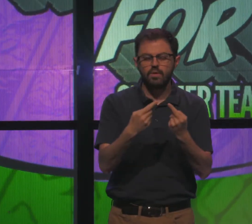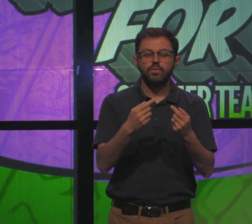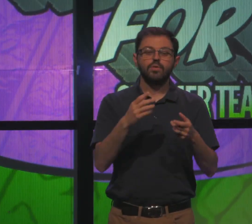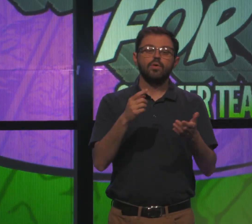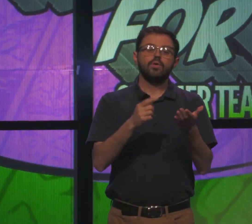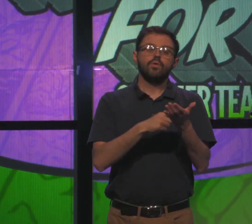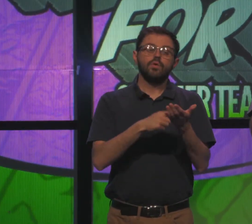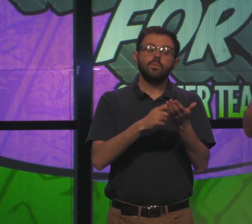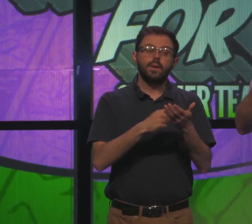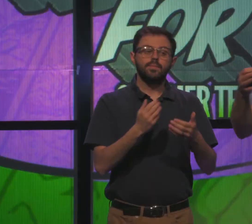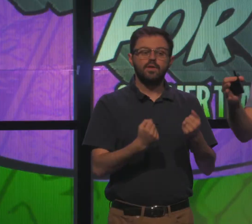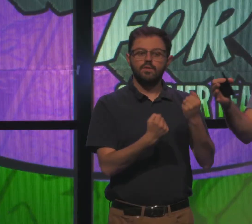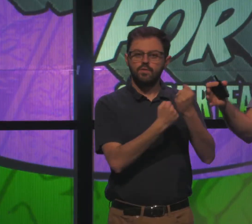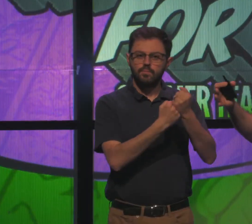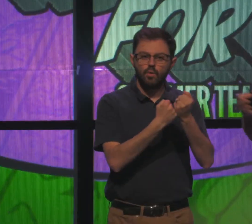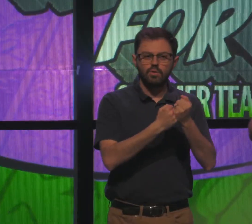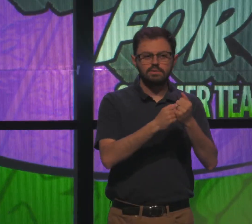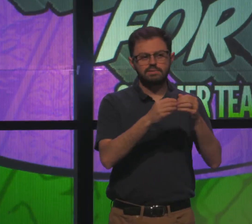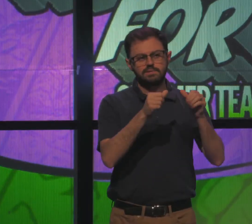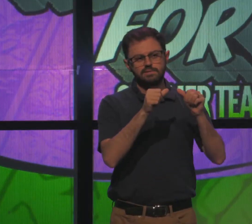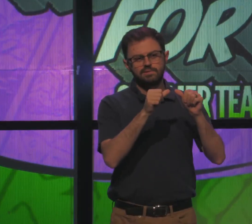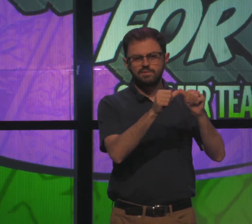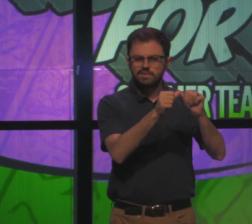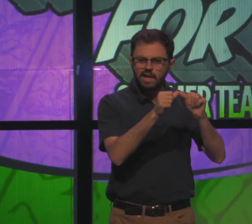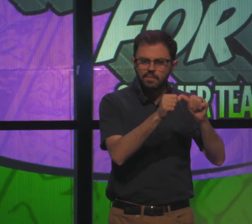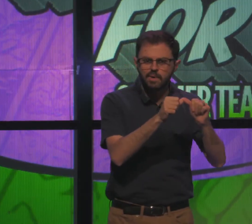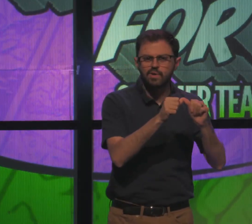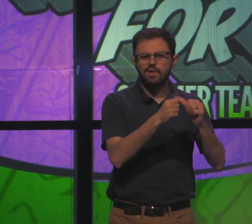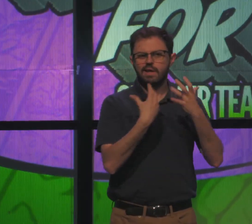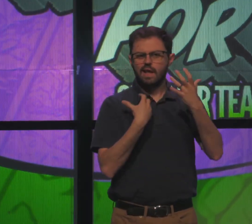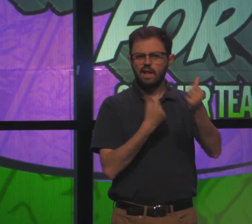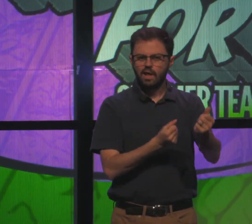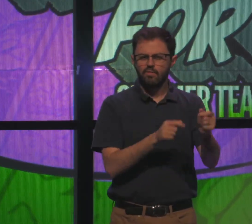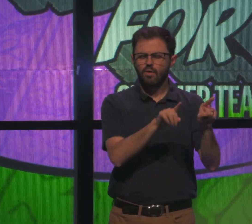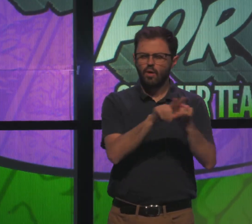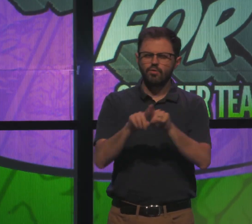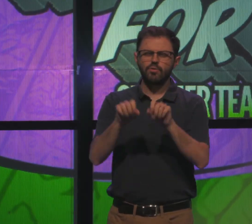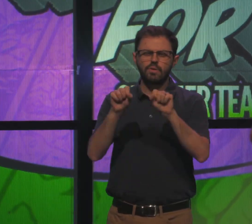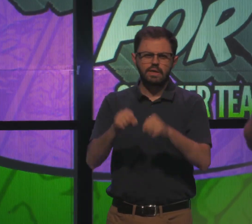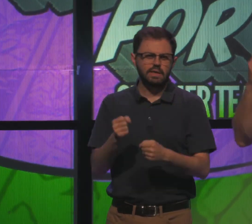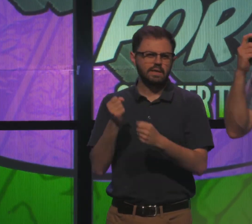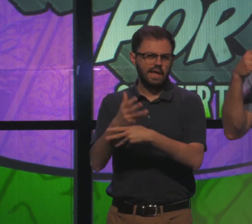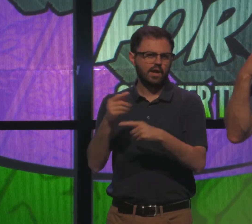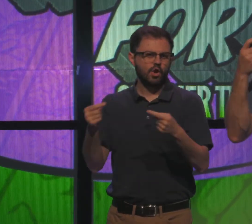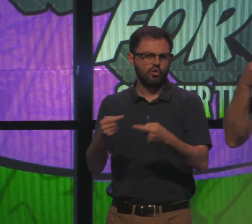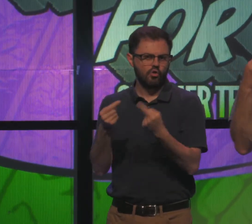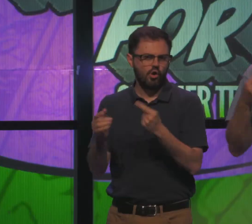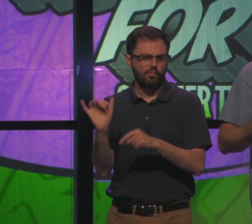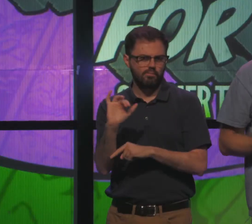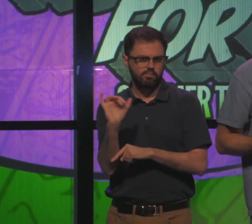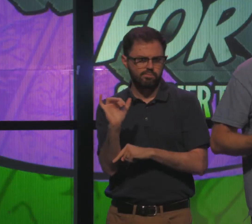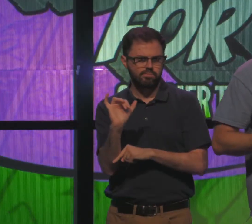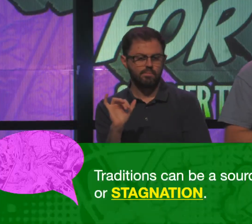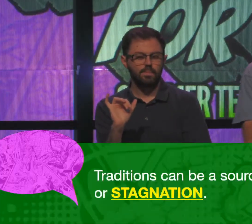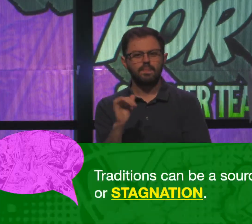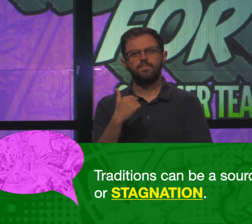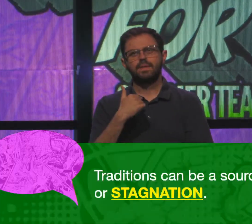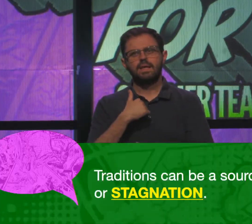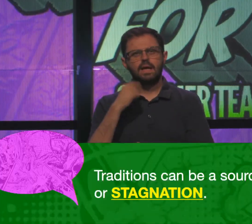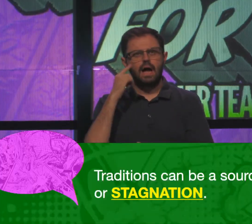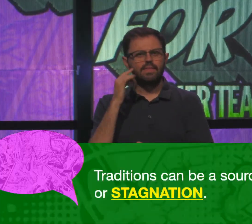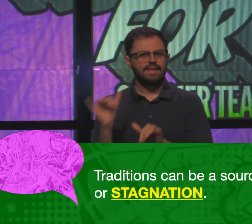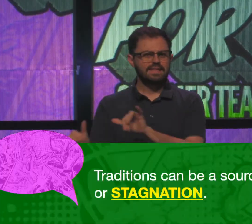sustainability, that produces like health in an ecosystem, it can also harm. And that's the way I kind of tend to think about traditions,